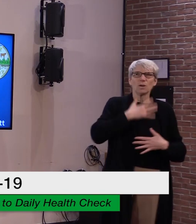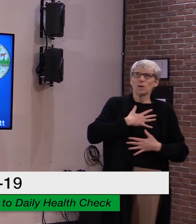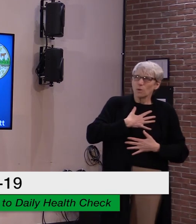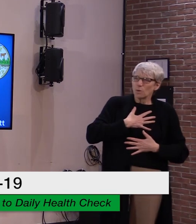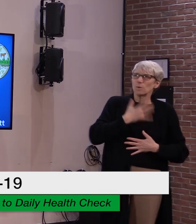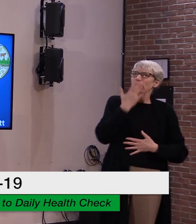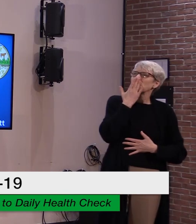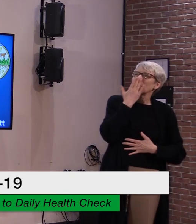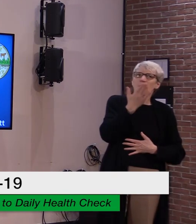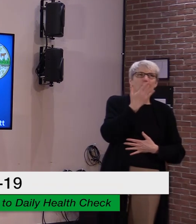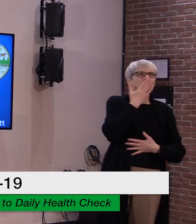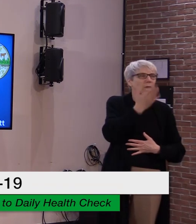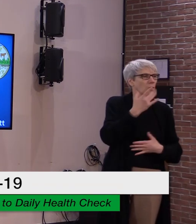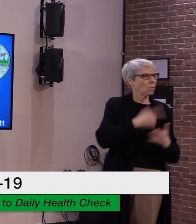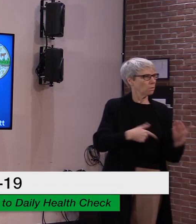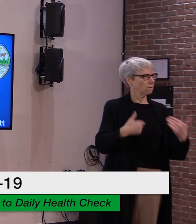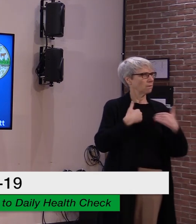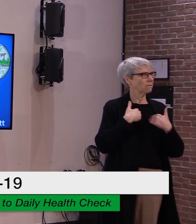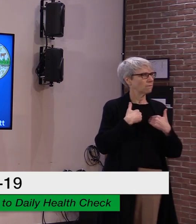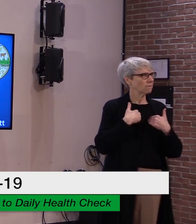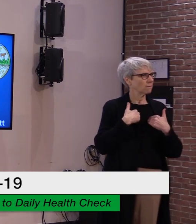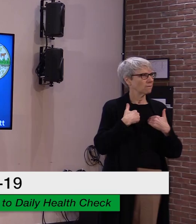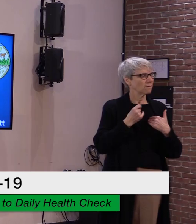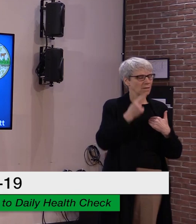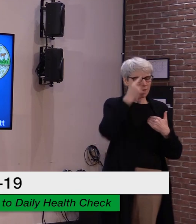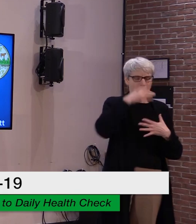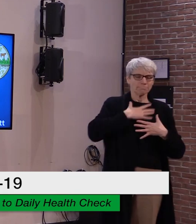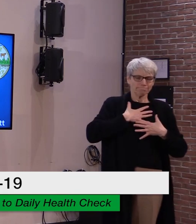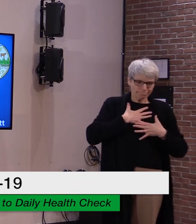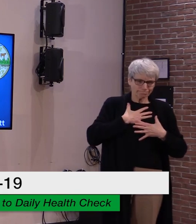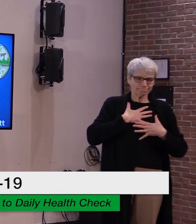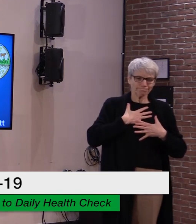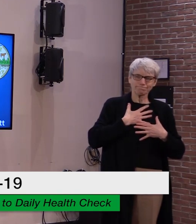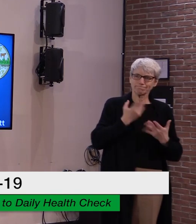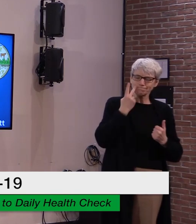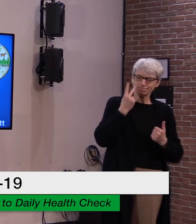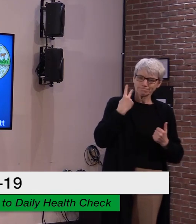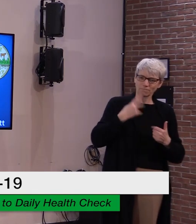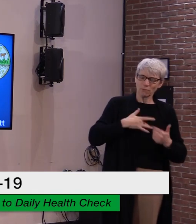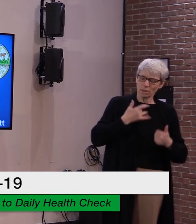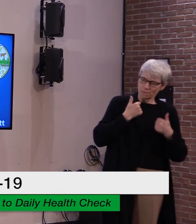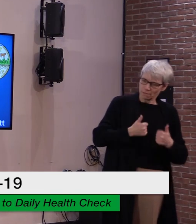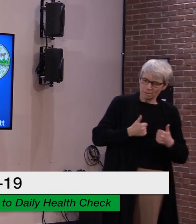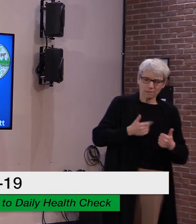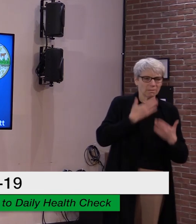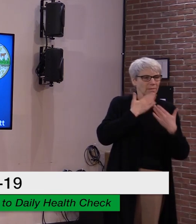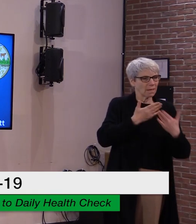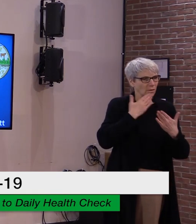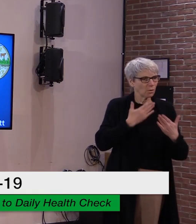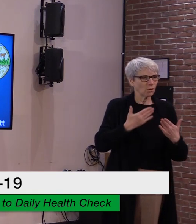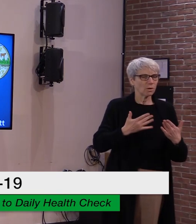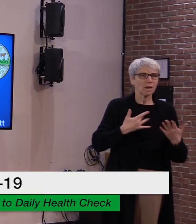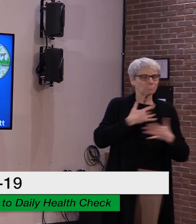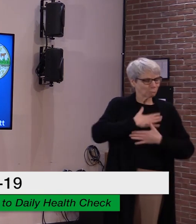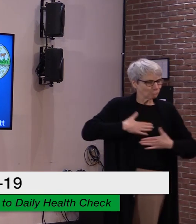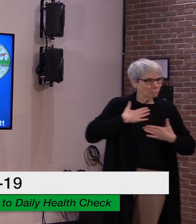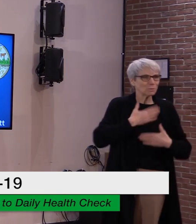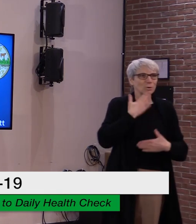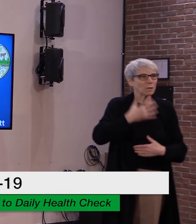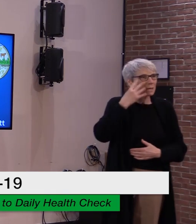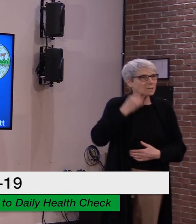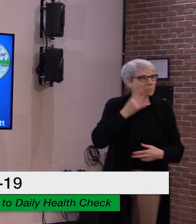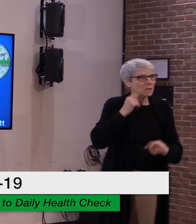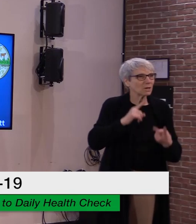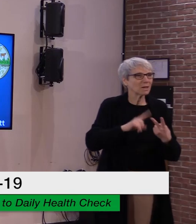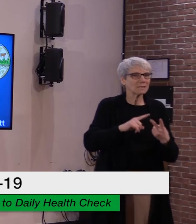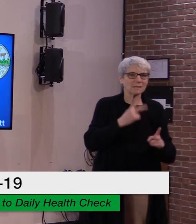can help you feel more positive emotions relish good experiences improve your health deal with